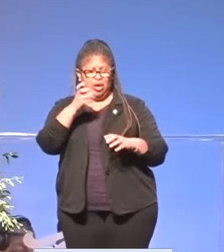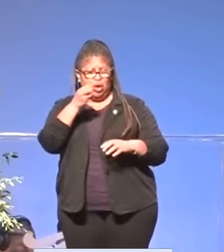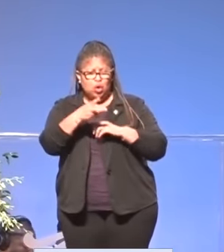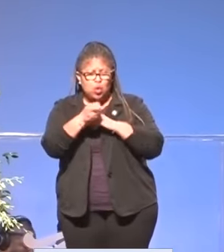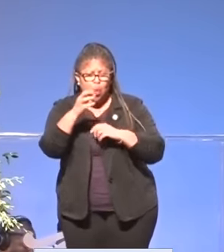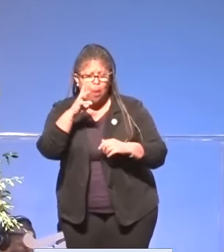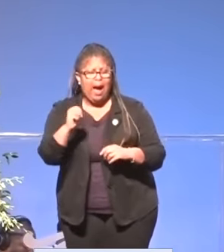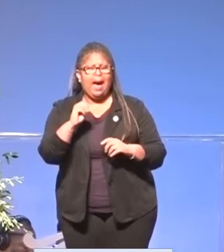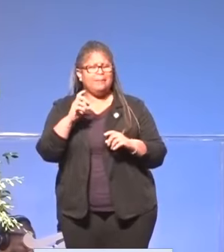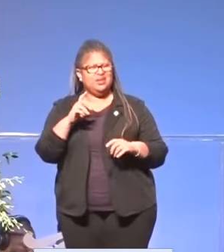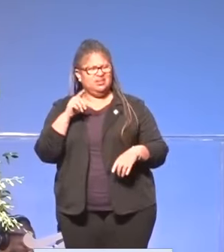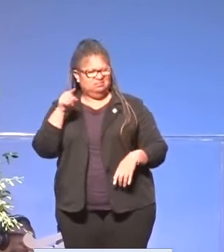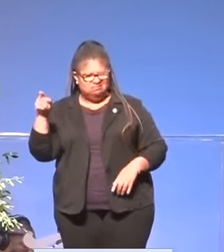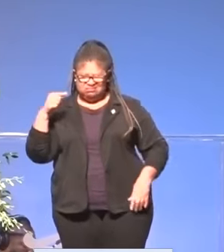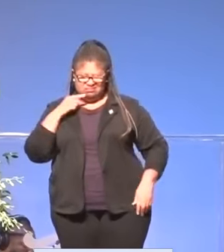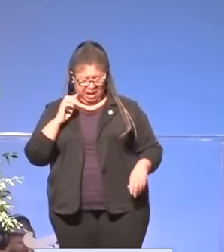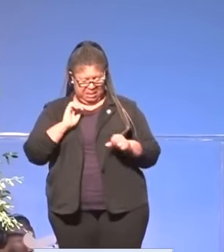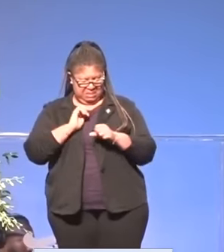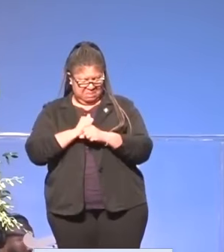ever been great?